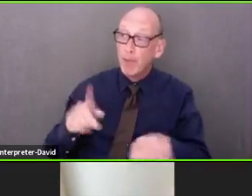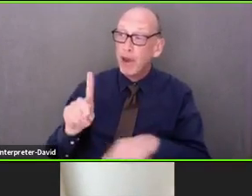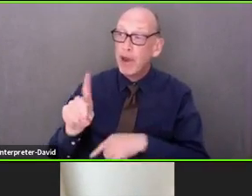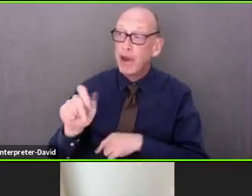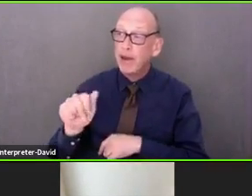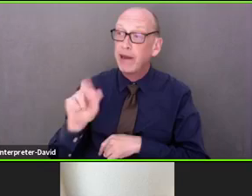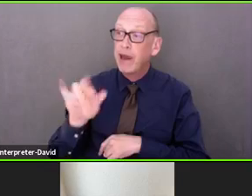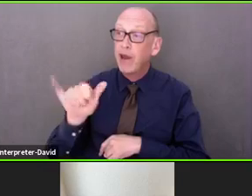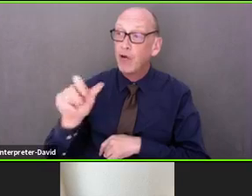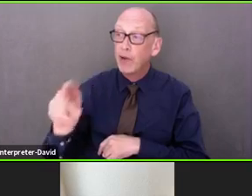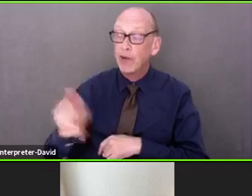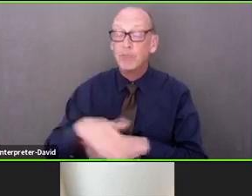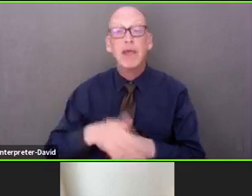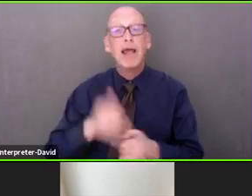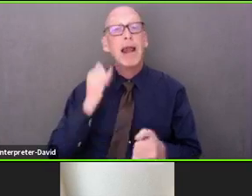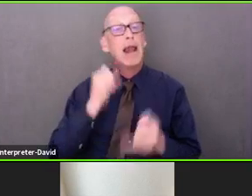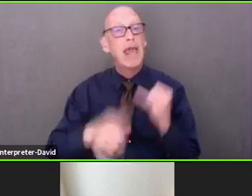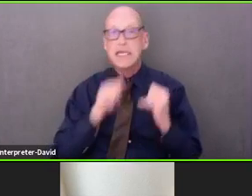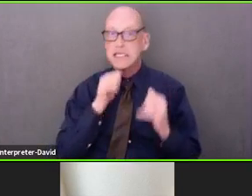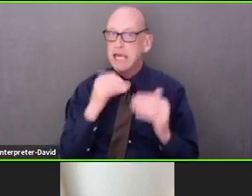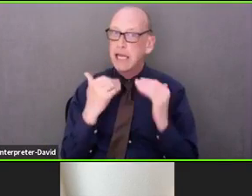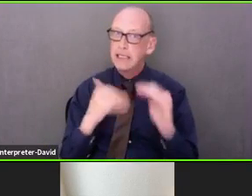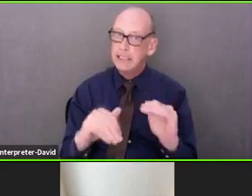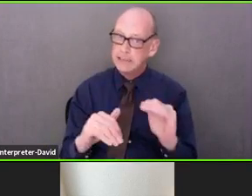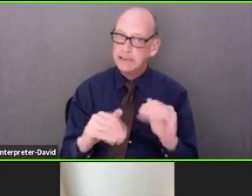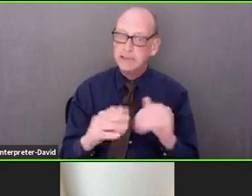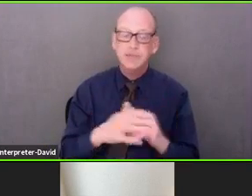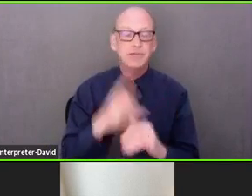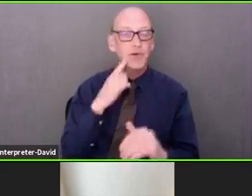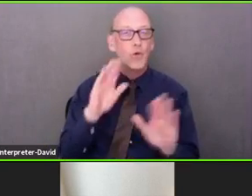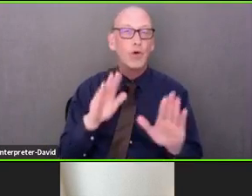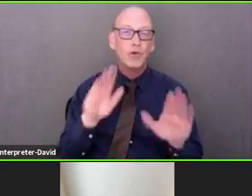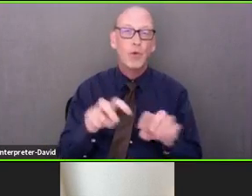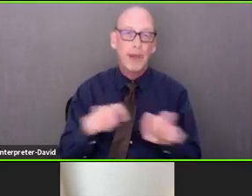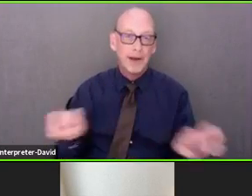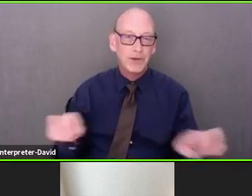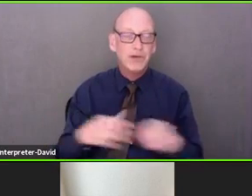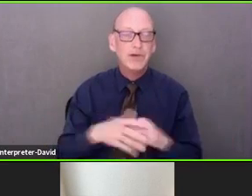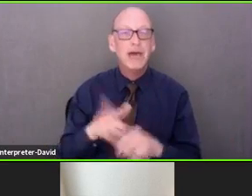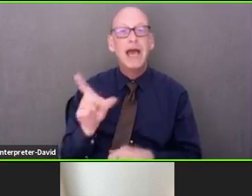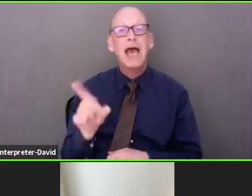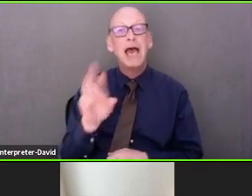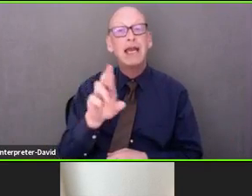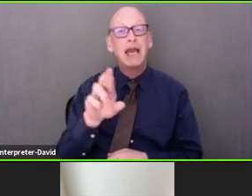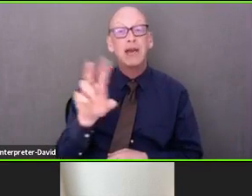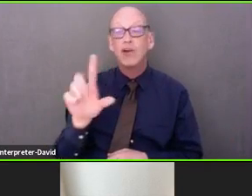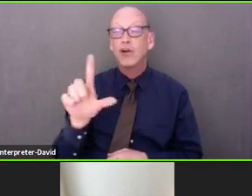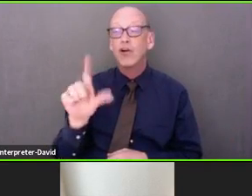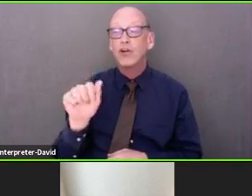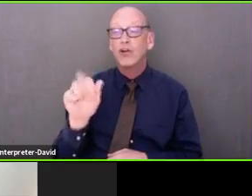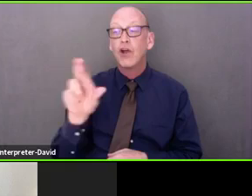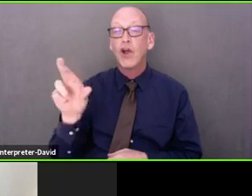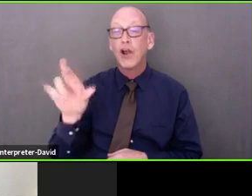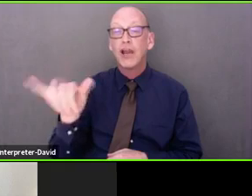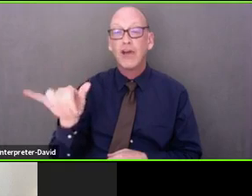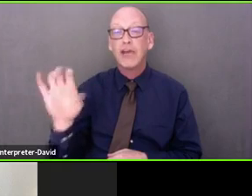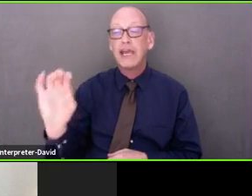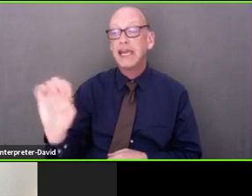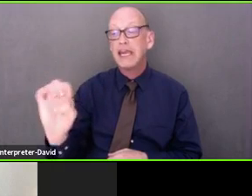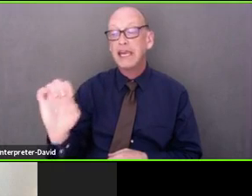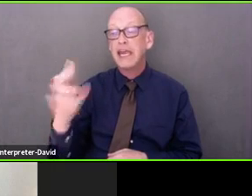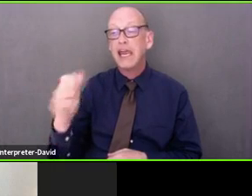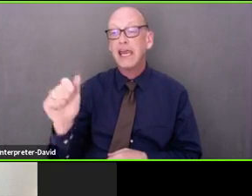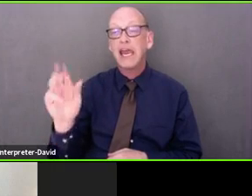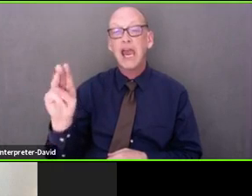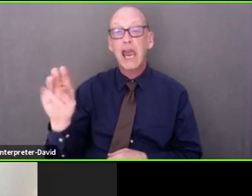And last but certainly not least, to round out this great panel, we have Dr. Larry E. Hammy. Dr. Hammy